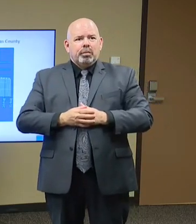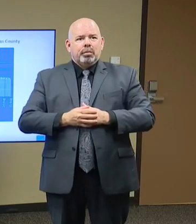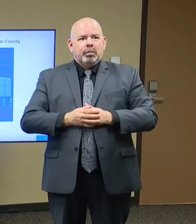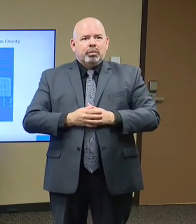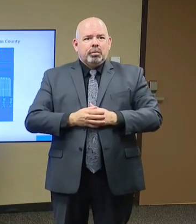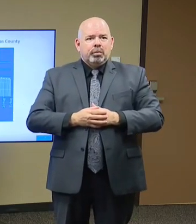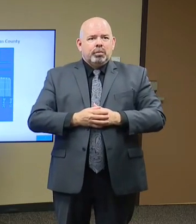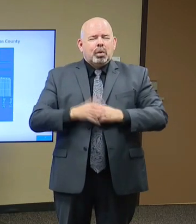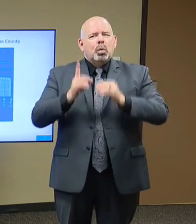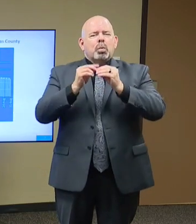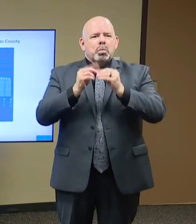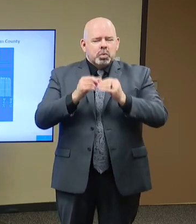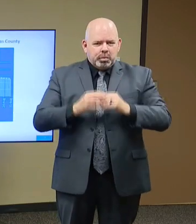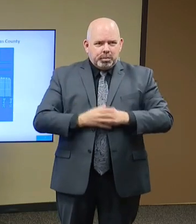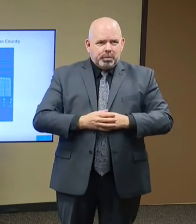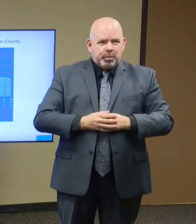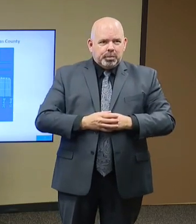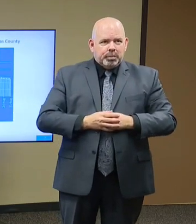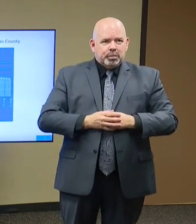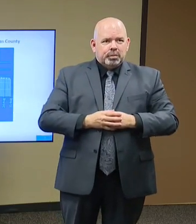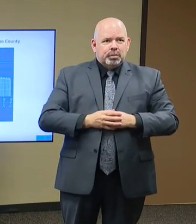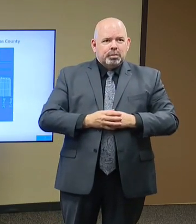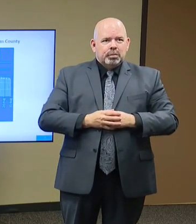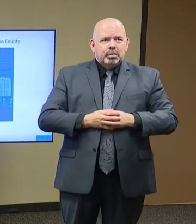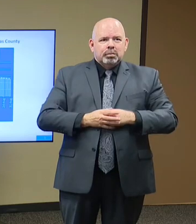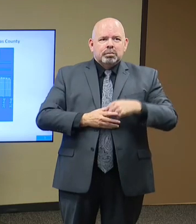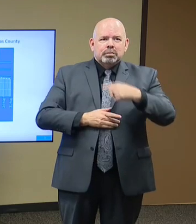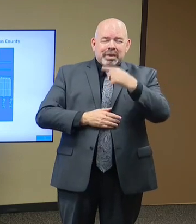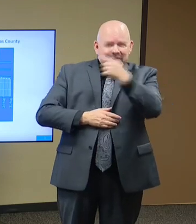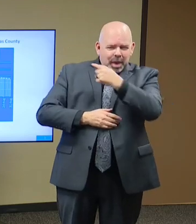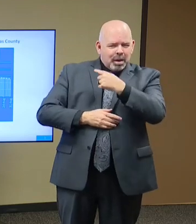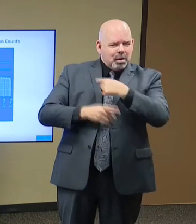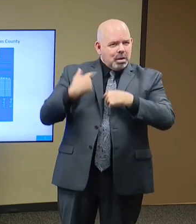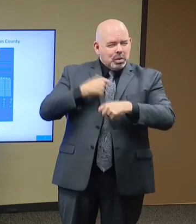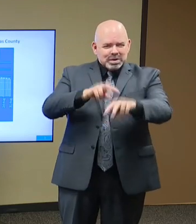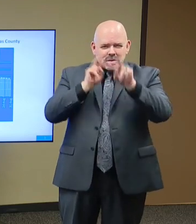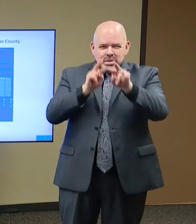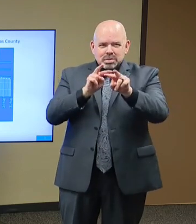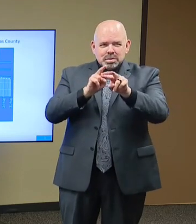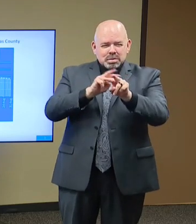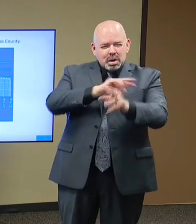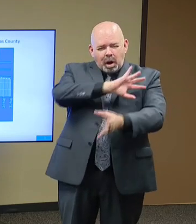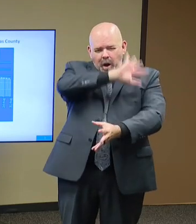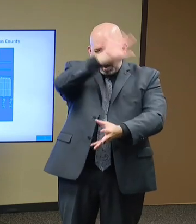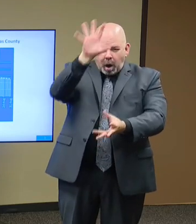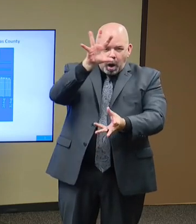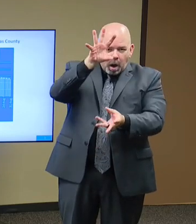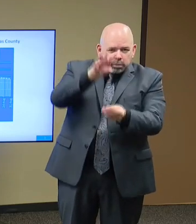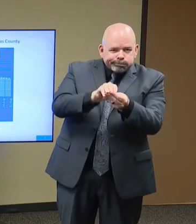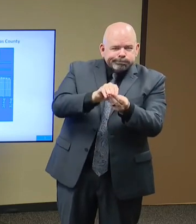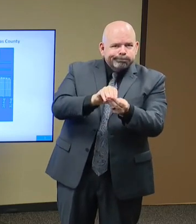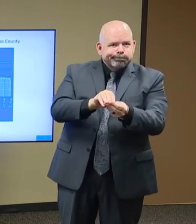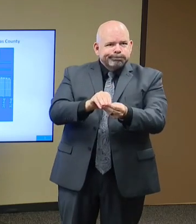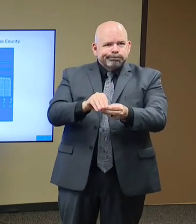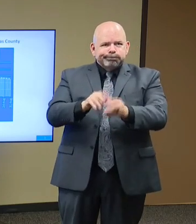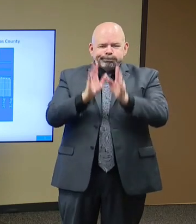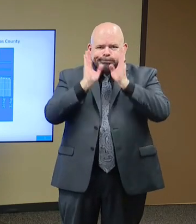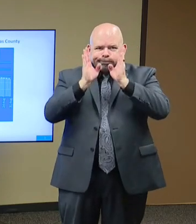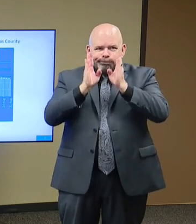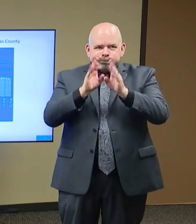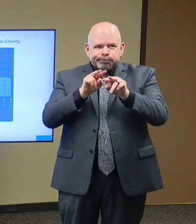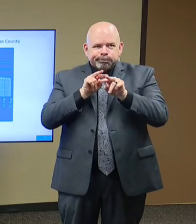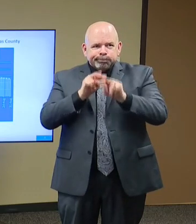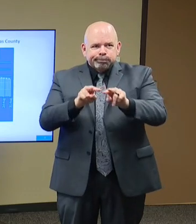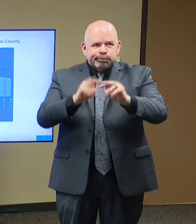next, and then this is, we have been looking at the cumulative positivity rates. These numbers, and some